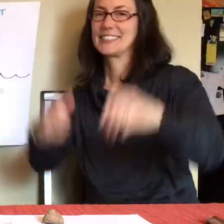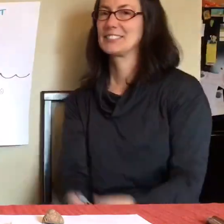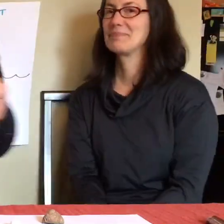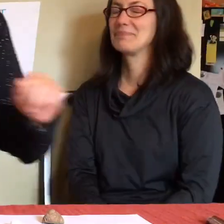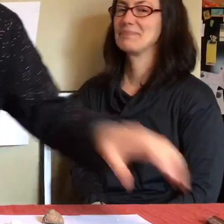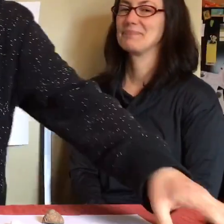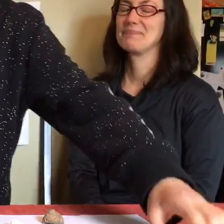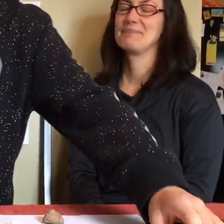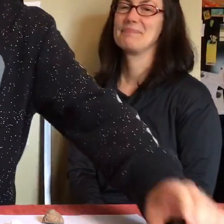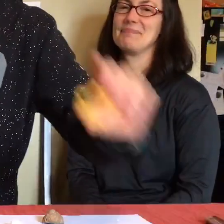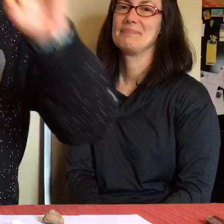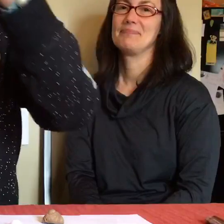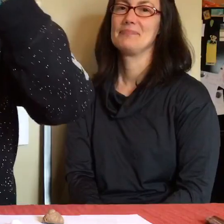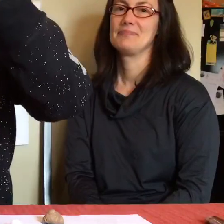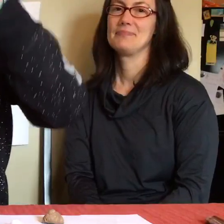I pick Which the means he's star. famous.